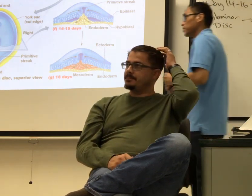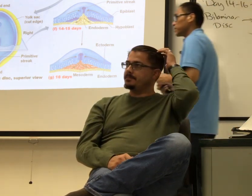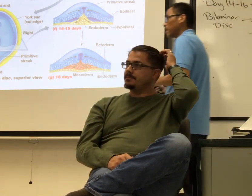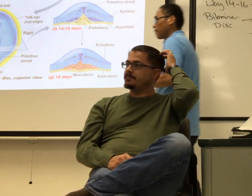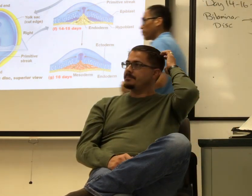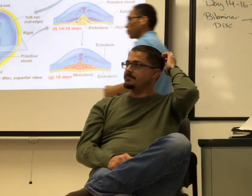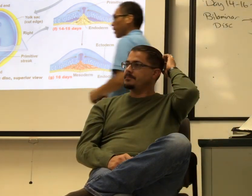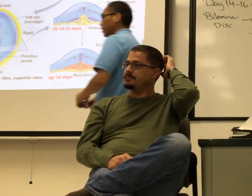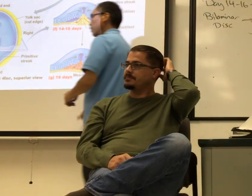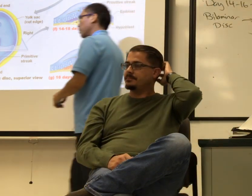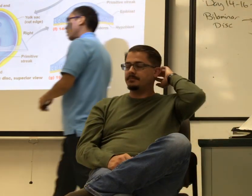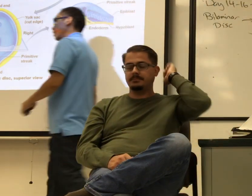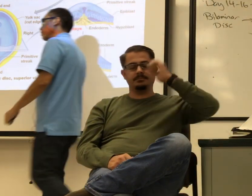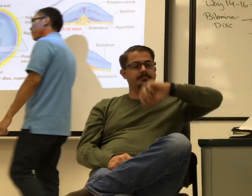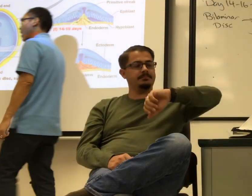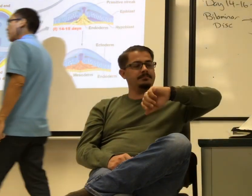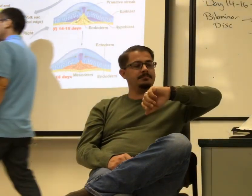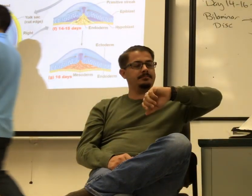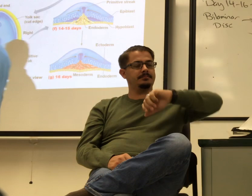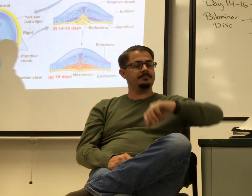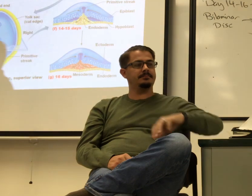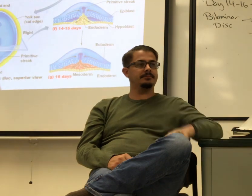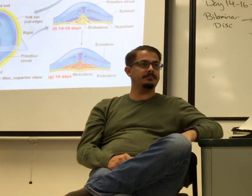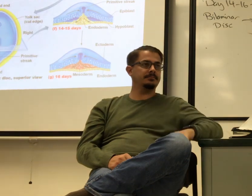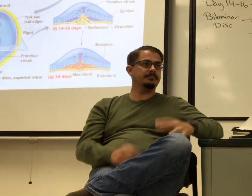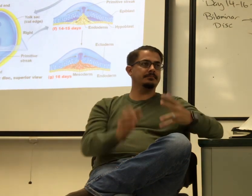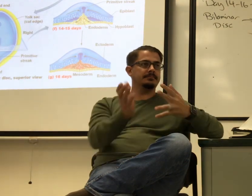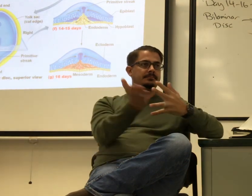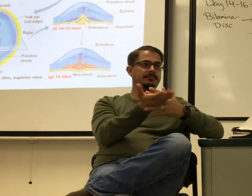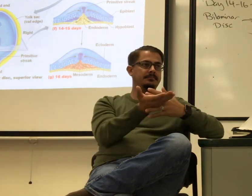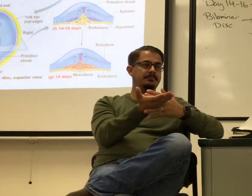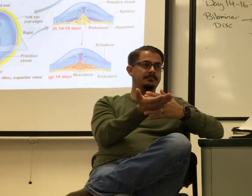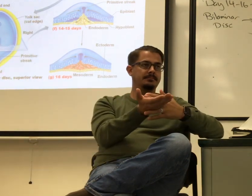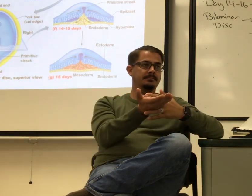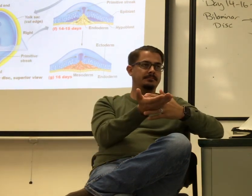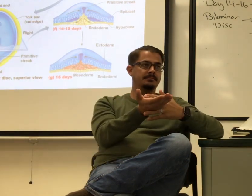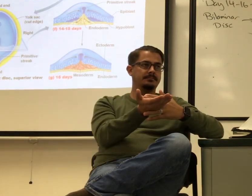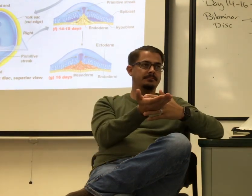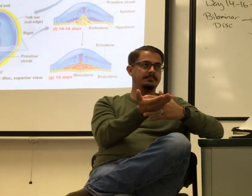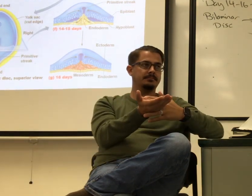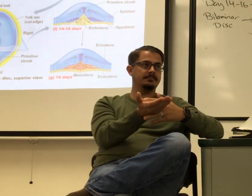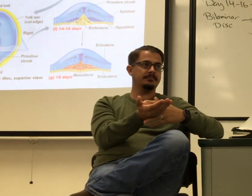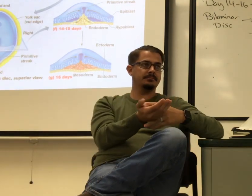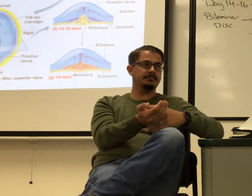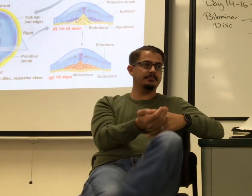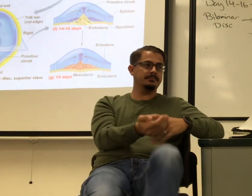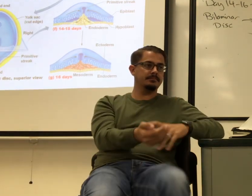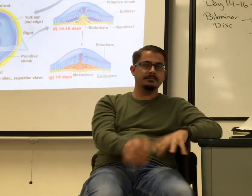Okay, this is a good spot for a break. Come back in 20 minutes, about 12:20.